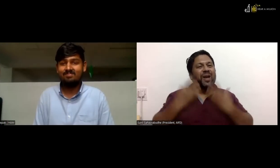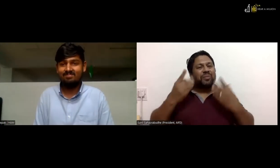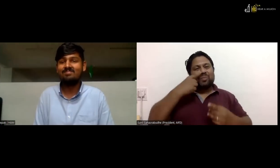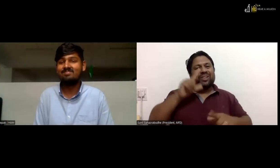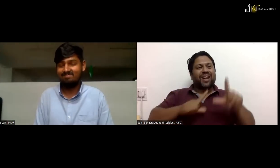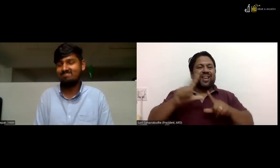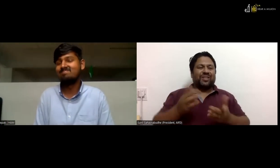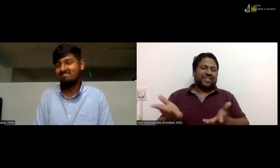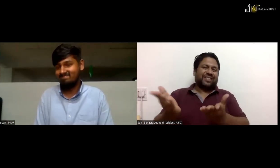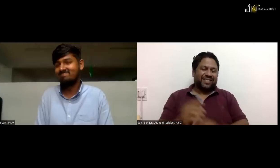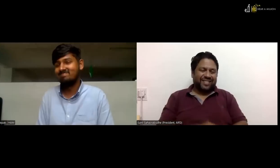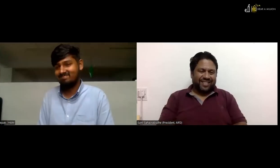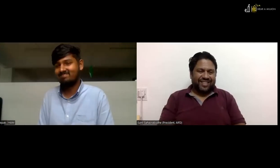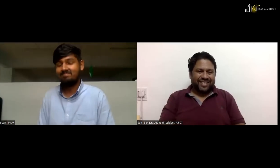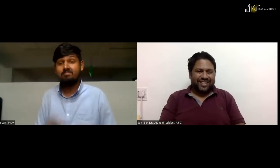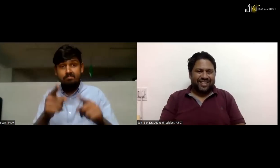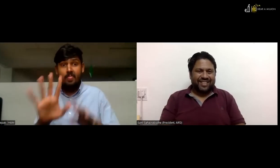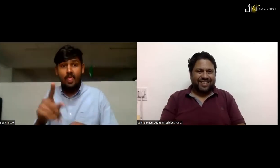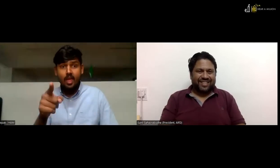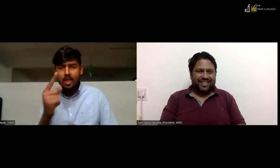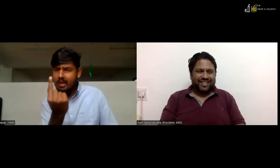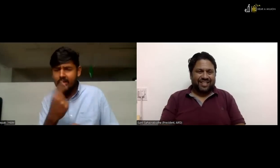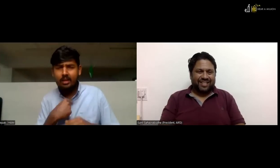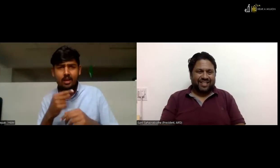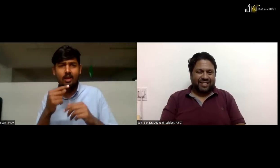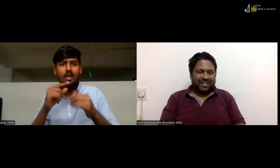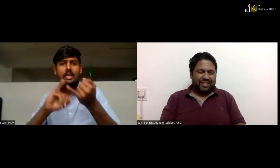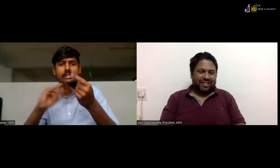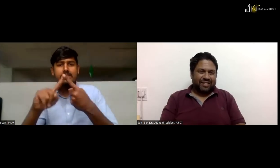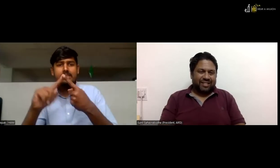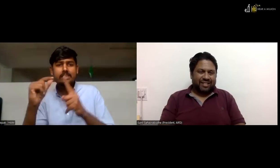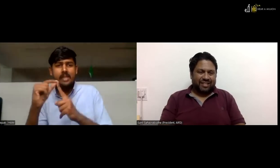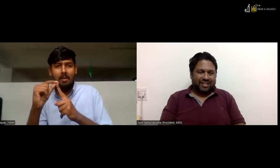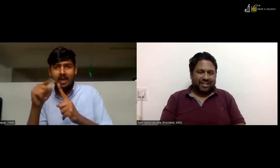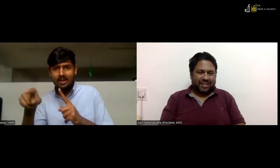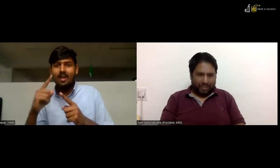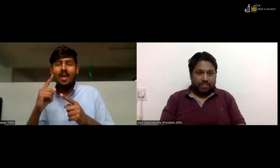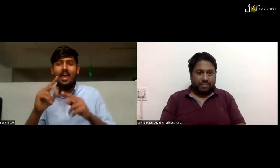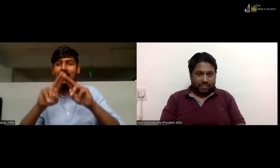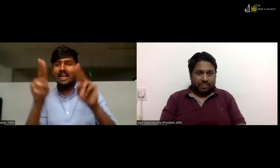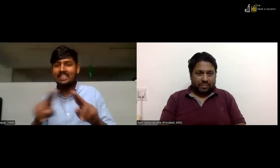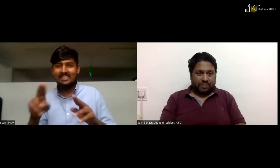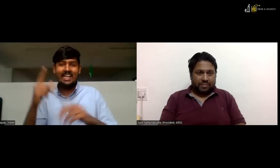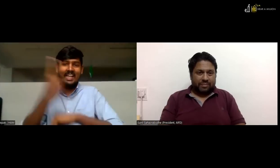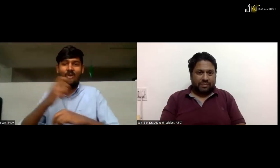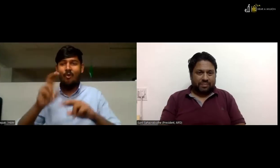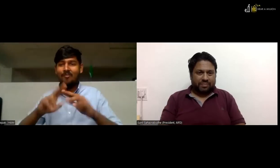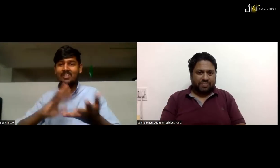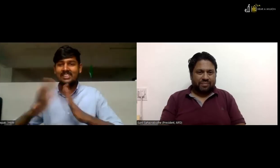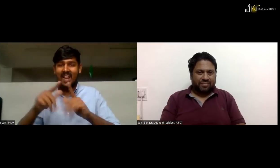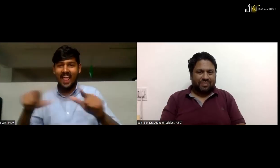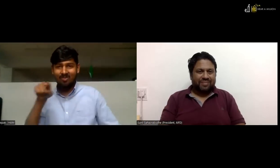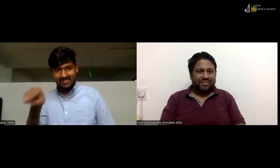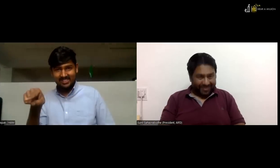and we must celebrate it, and we must go ahead with the celebration once it is getting approved.